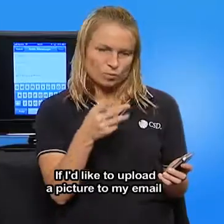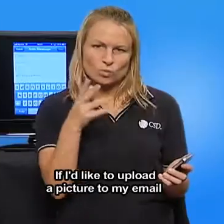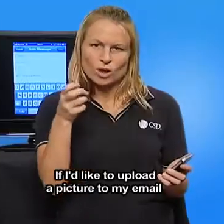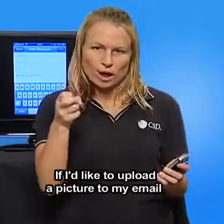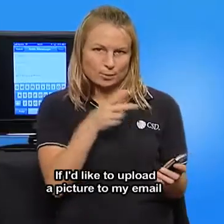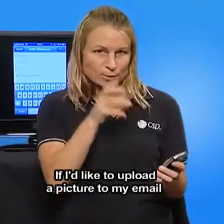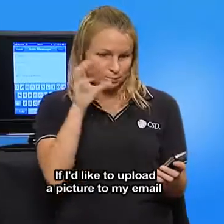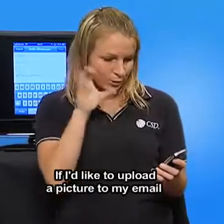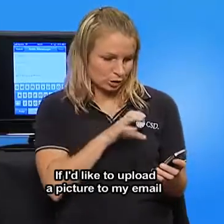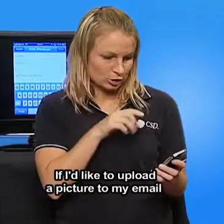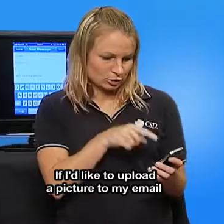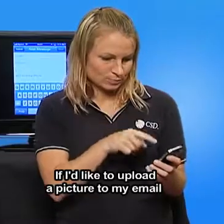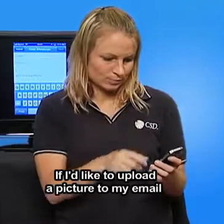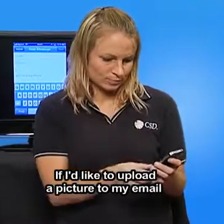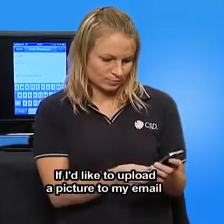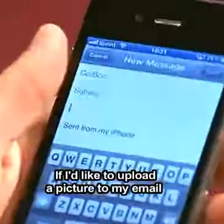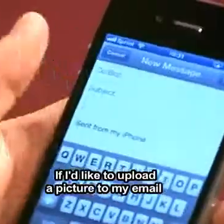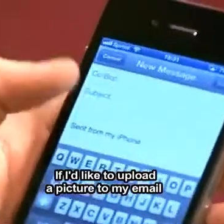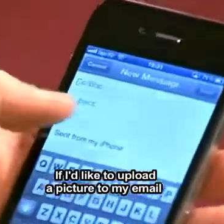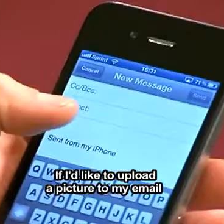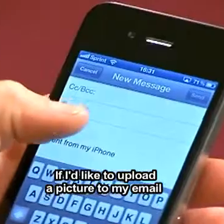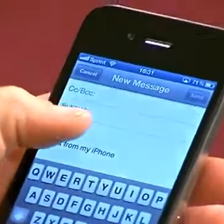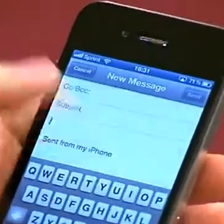If I'd like to upload a picture to my email,